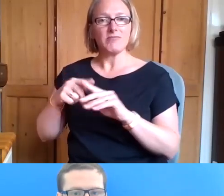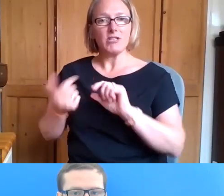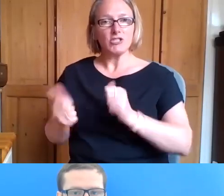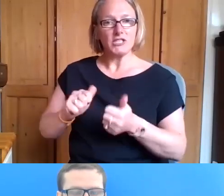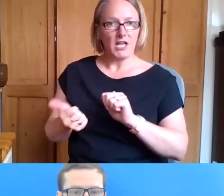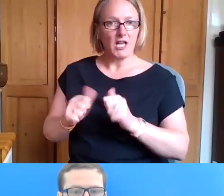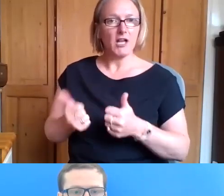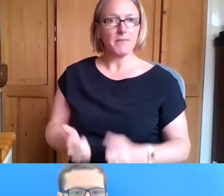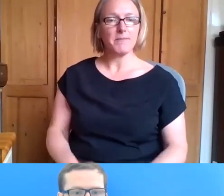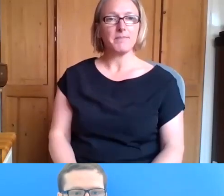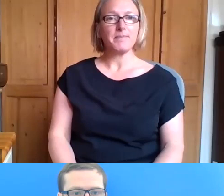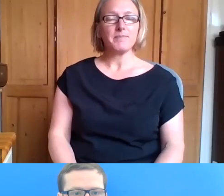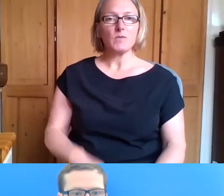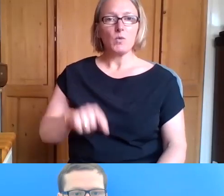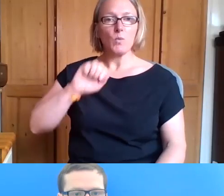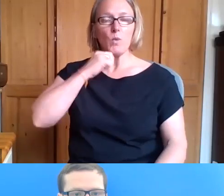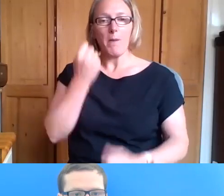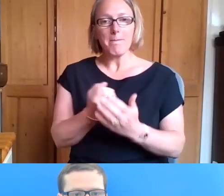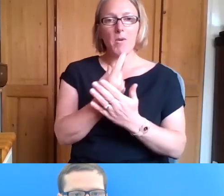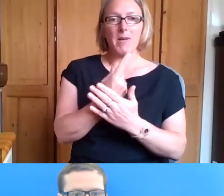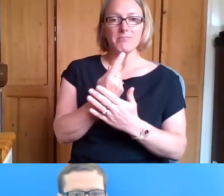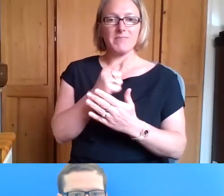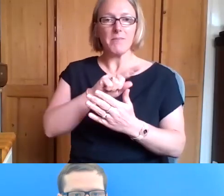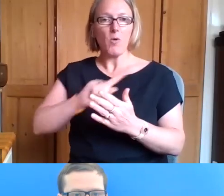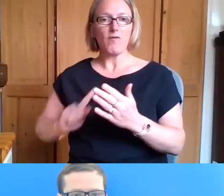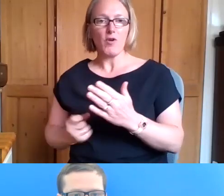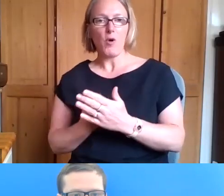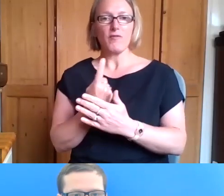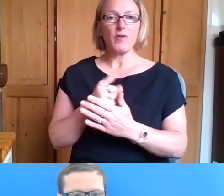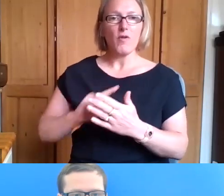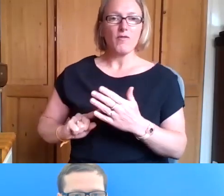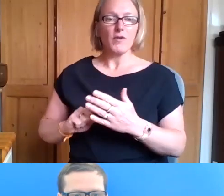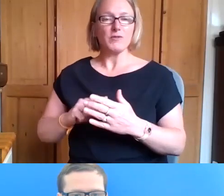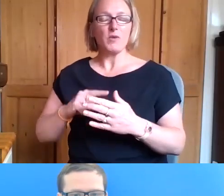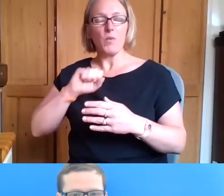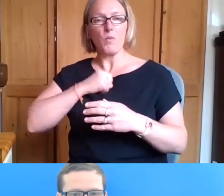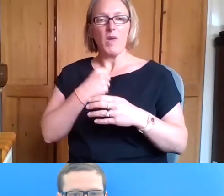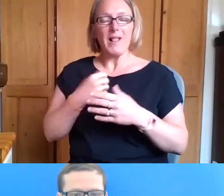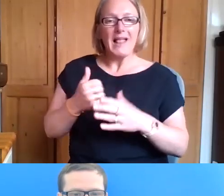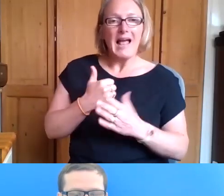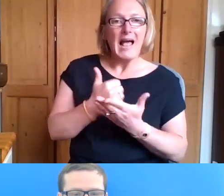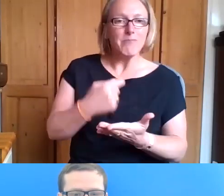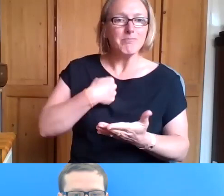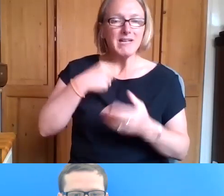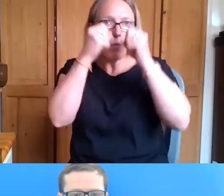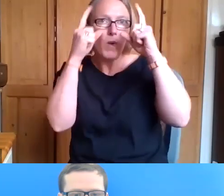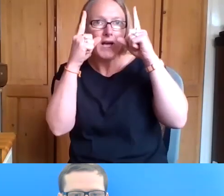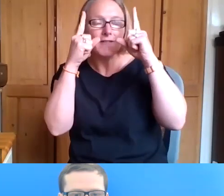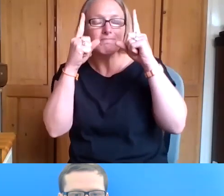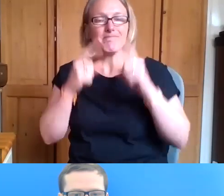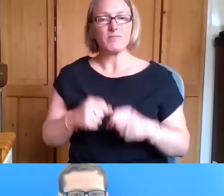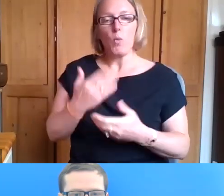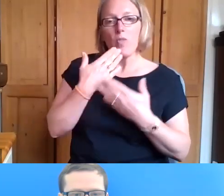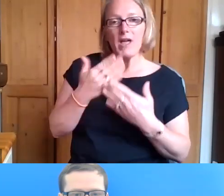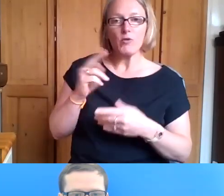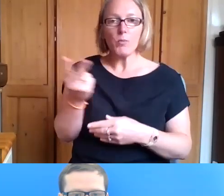video. So they're going to be popping in and out to hopefully keep us awake, keep us on our toes. So massive thank you to